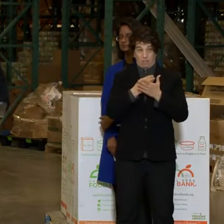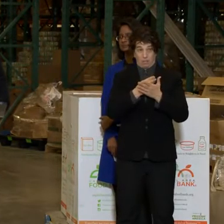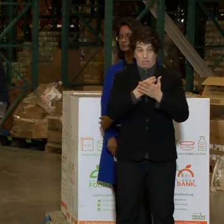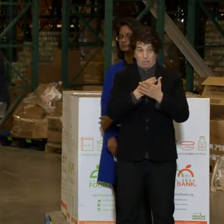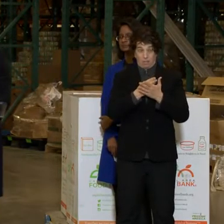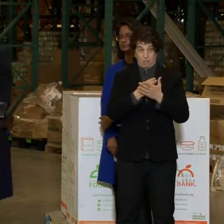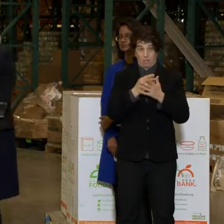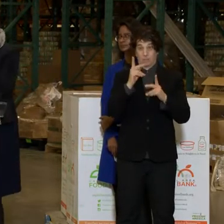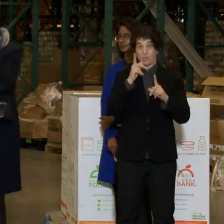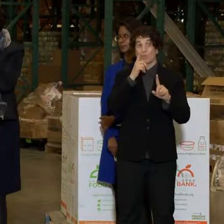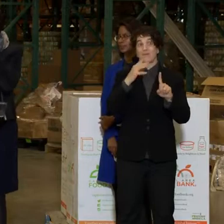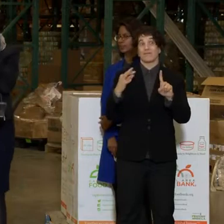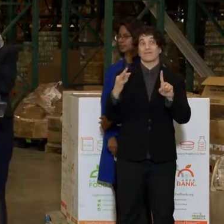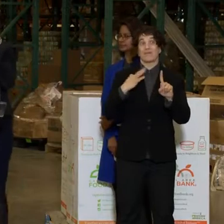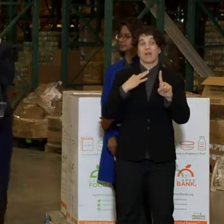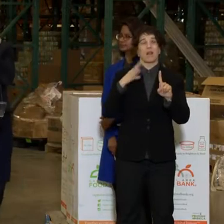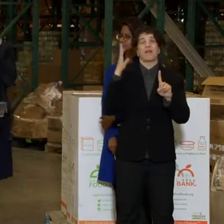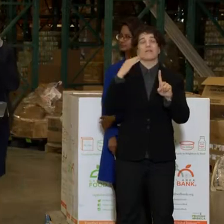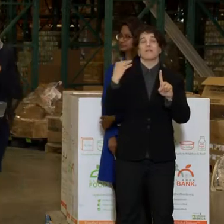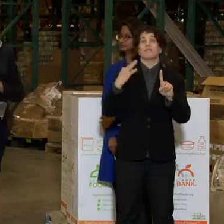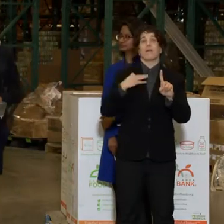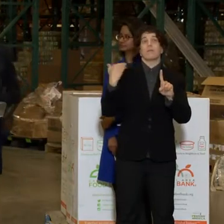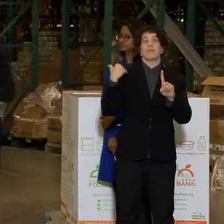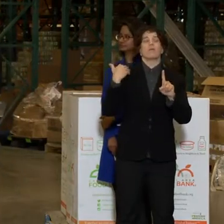who wouldn't be covered.